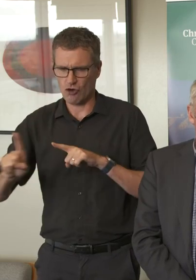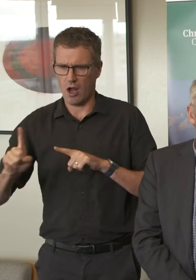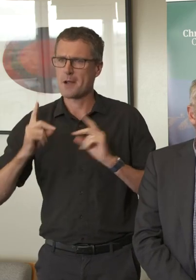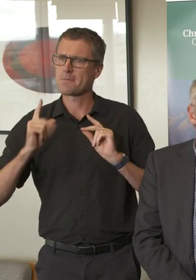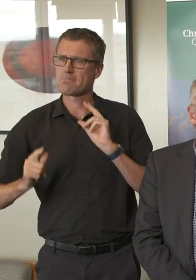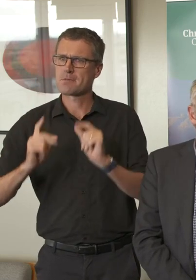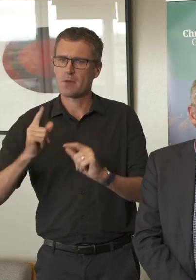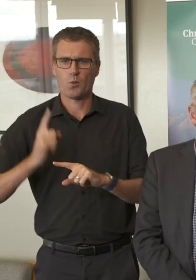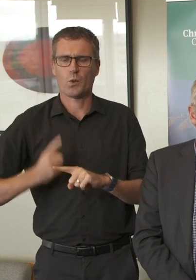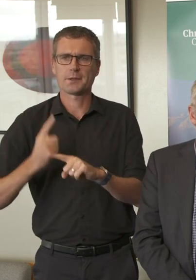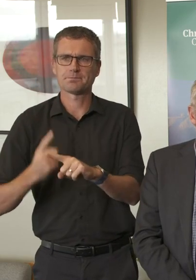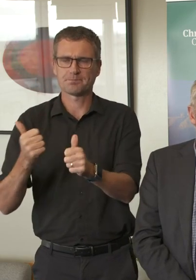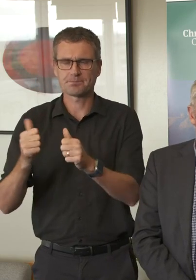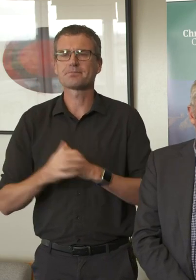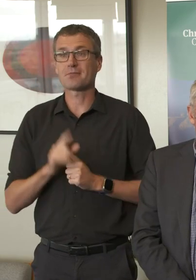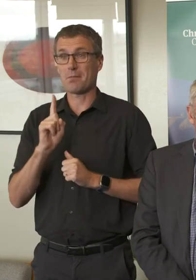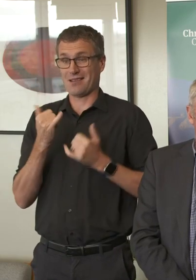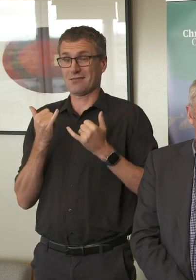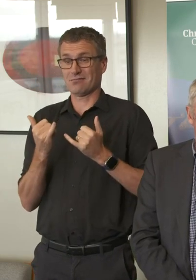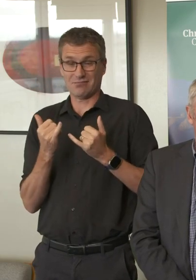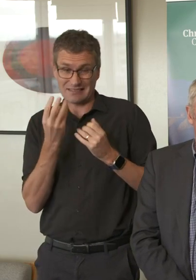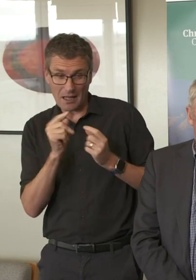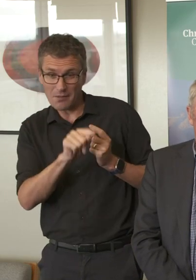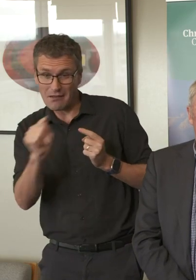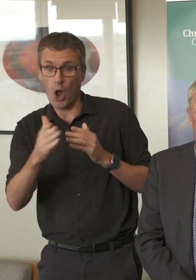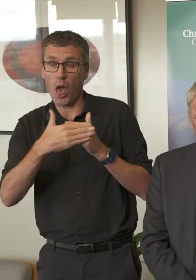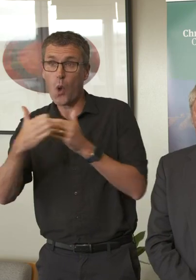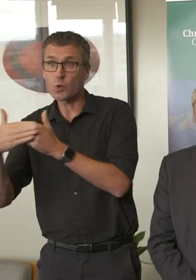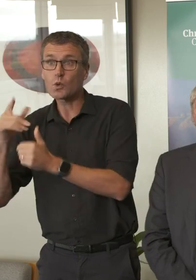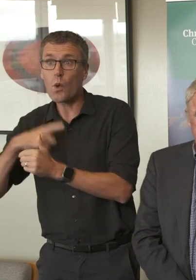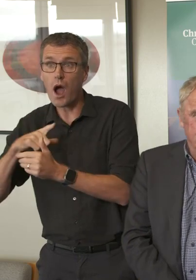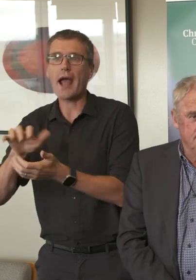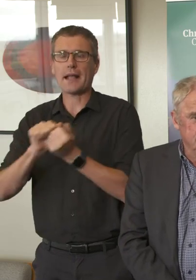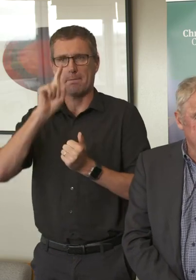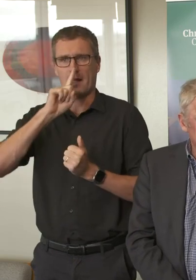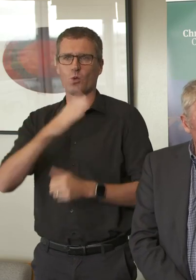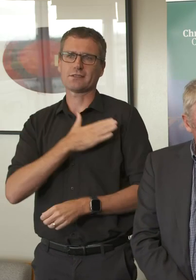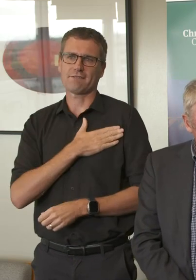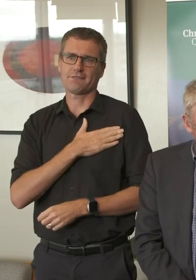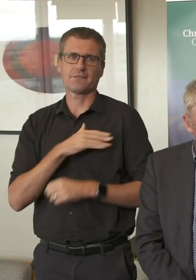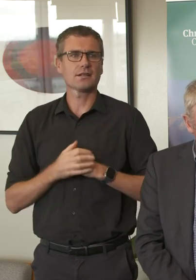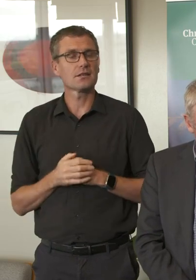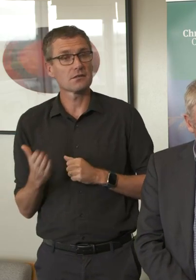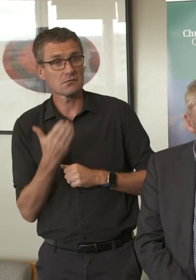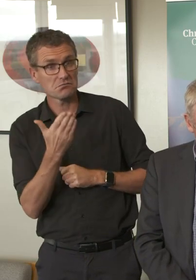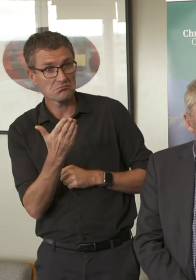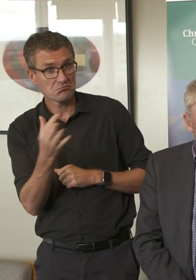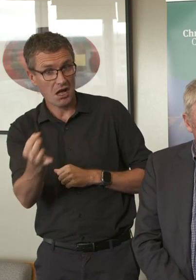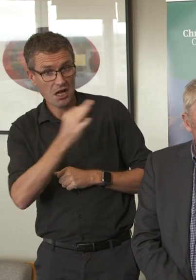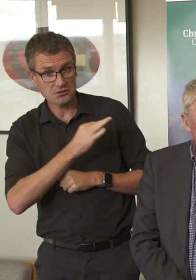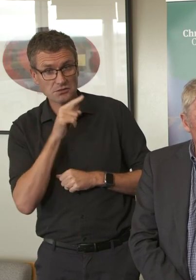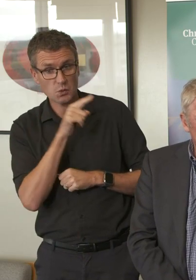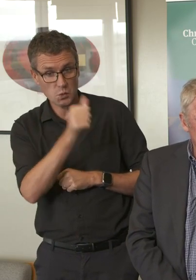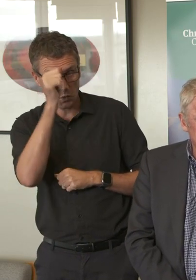can, but they remain closed because it is quite simply a public safety issue. Do we know got a sense of how many or if